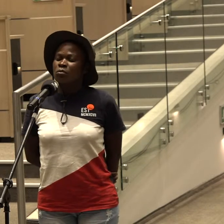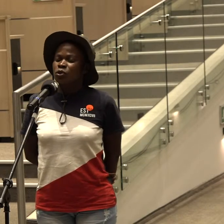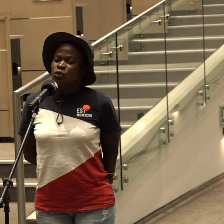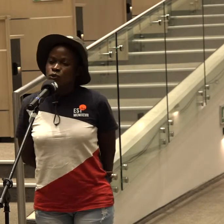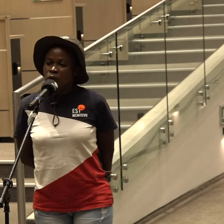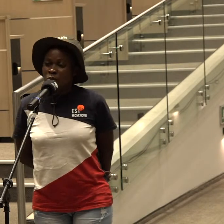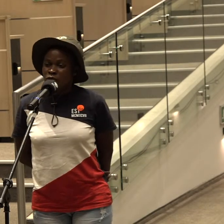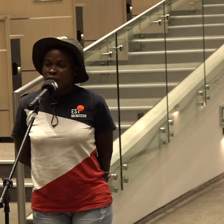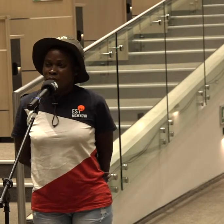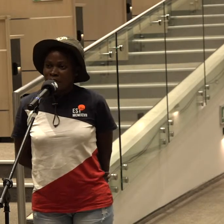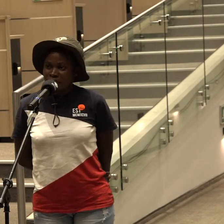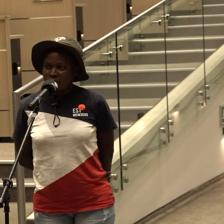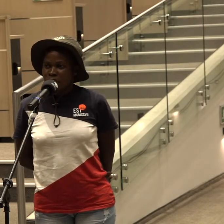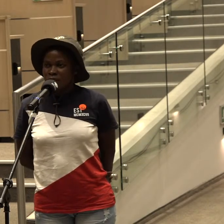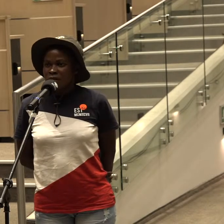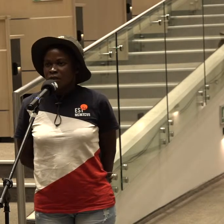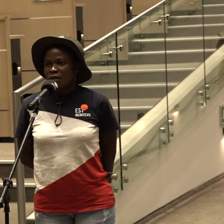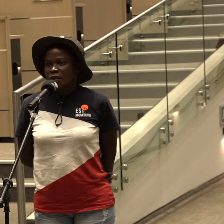um